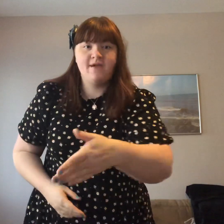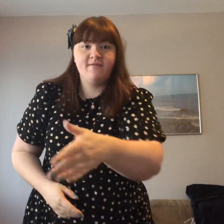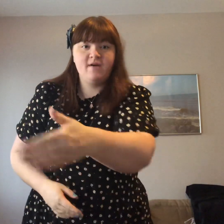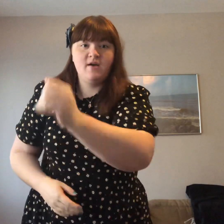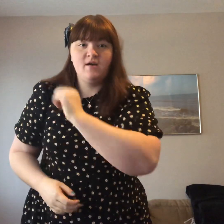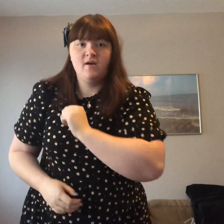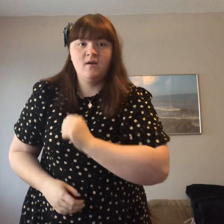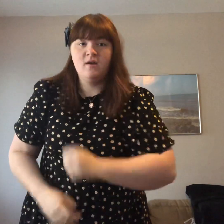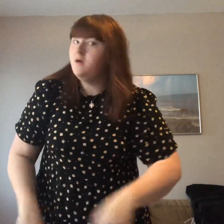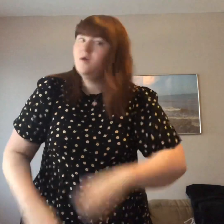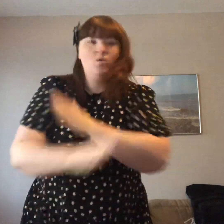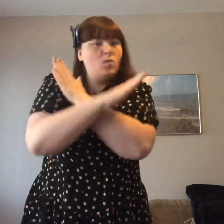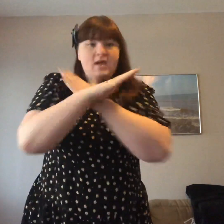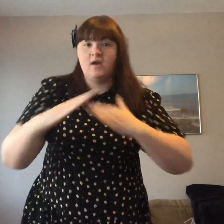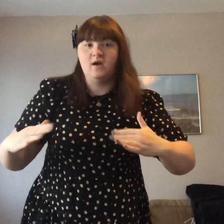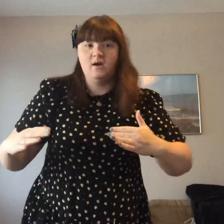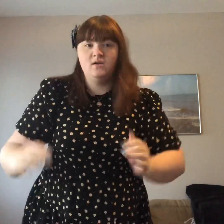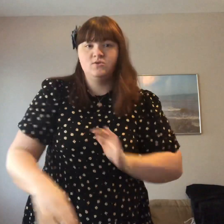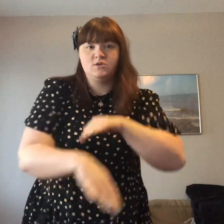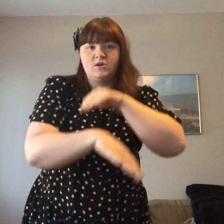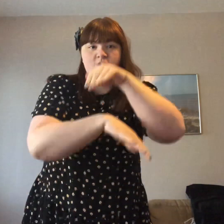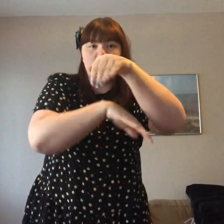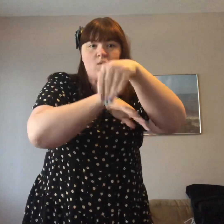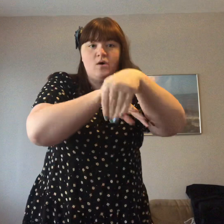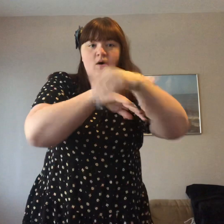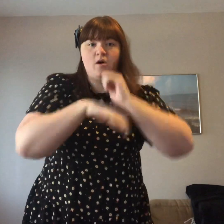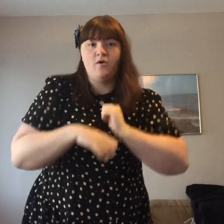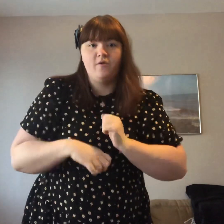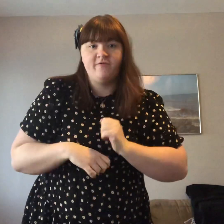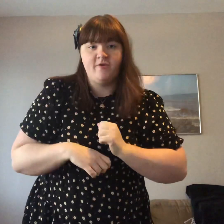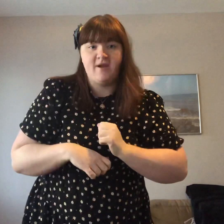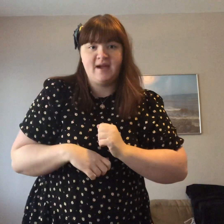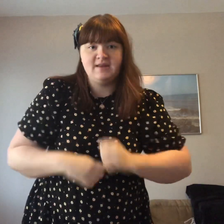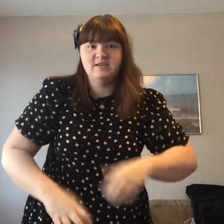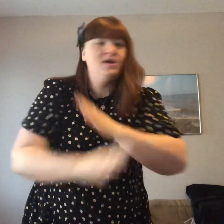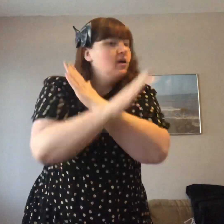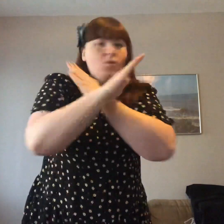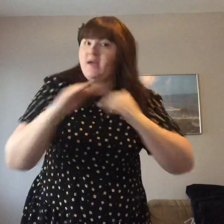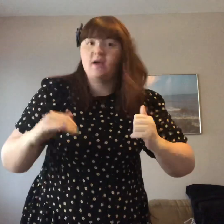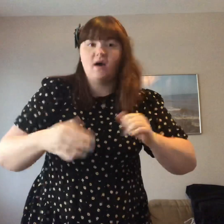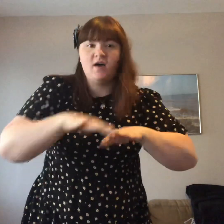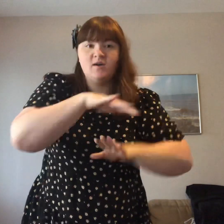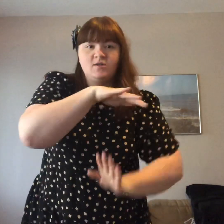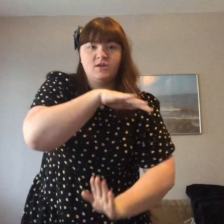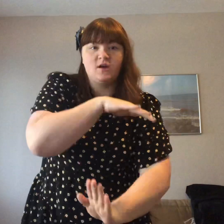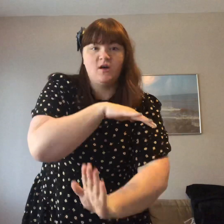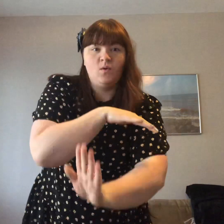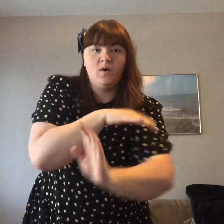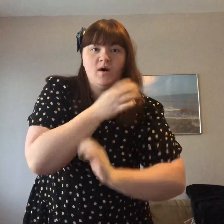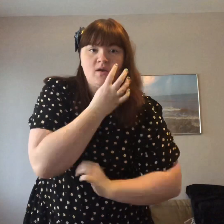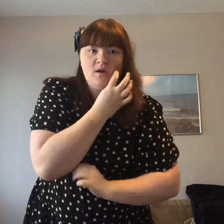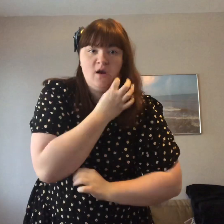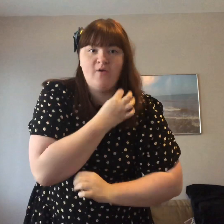river. We can't go over it. We can't go under